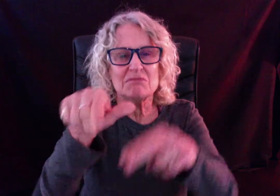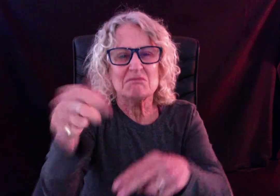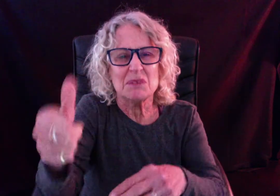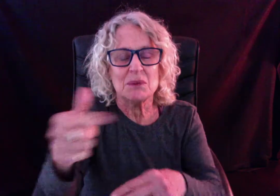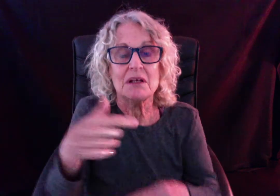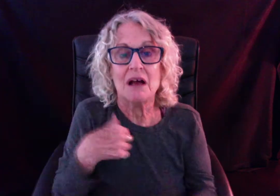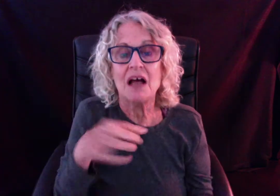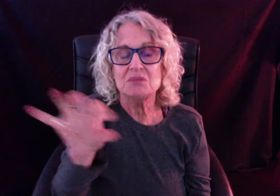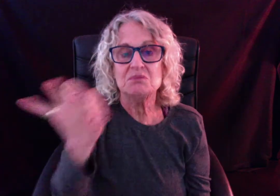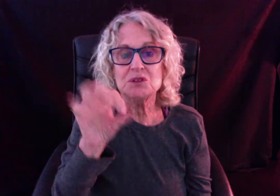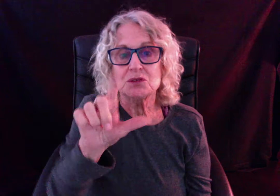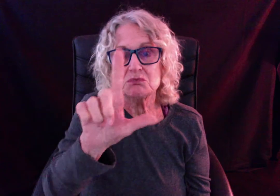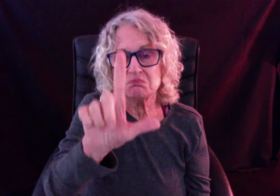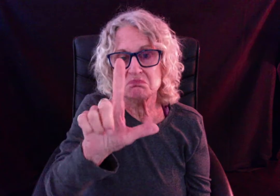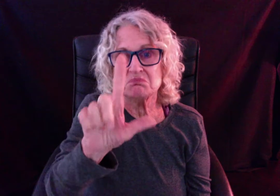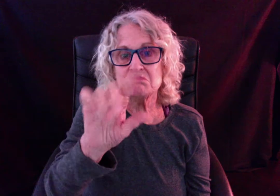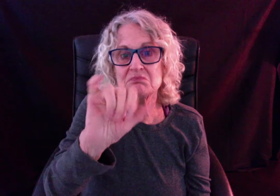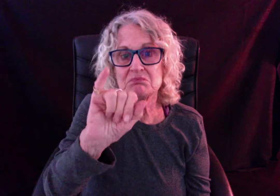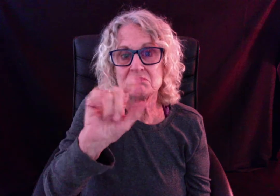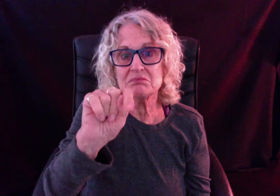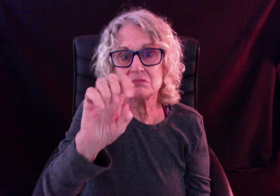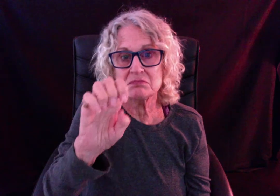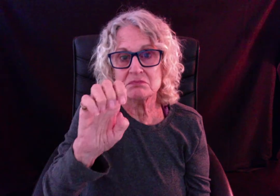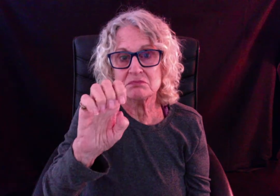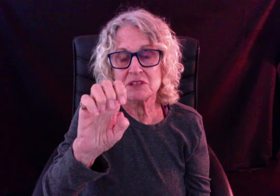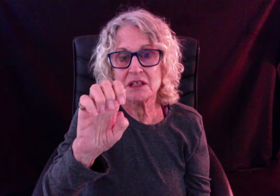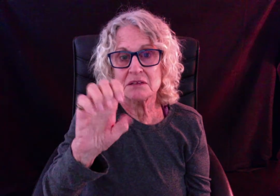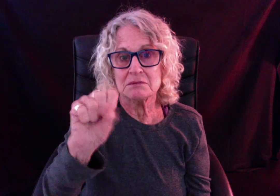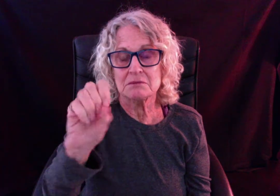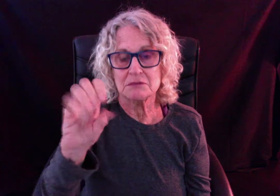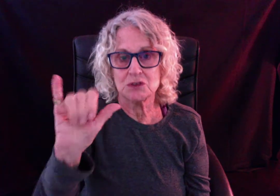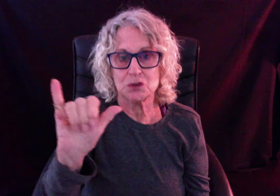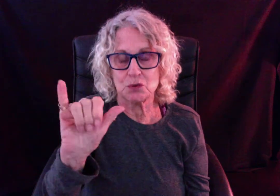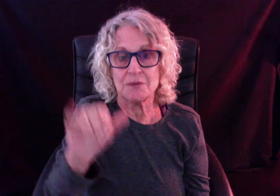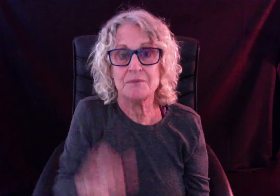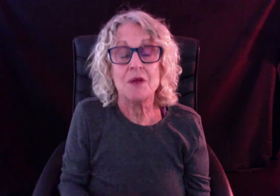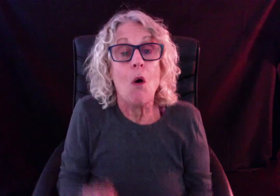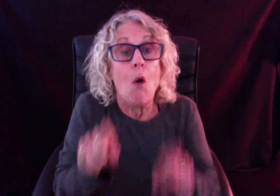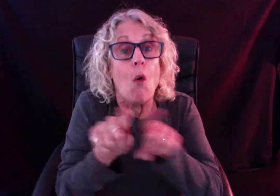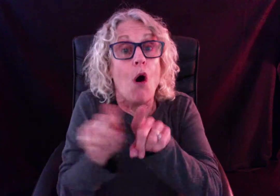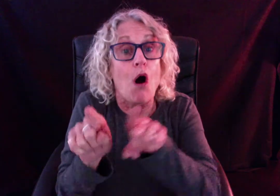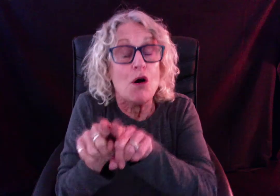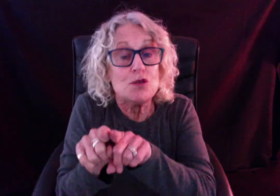chose the light soy. And also a little bit